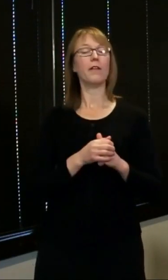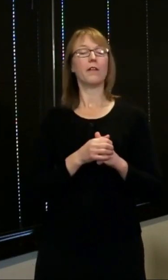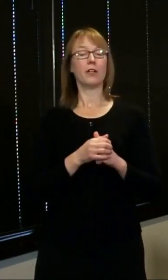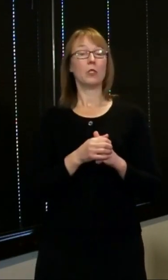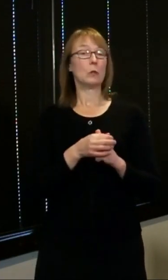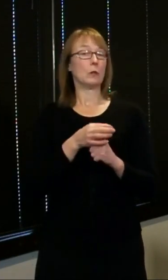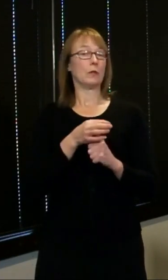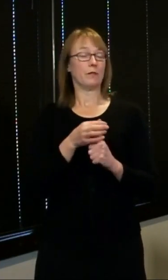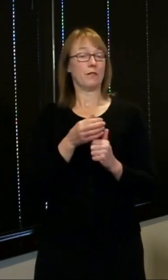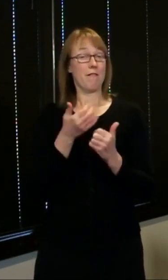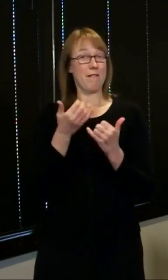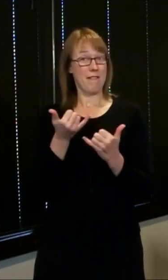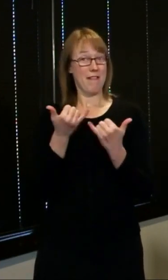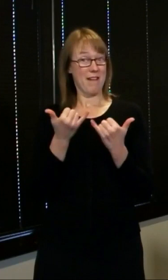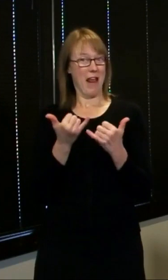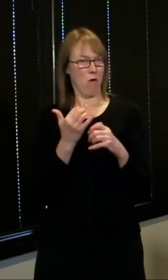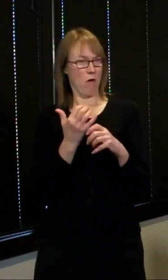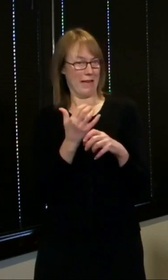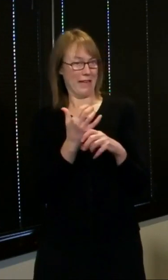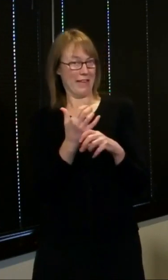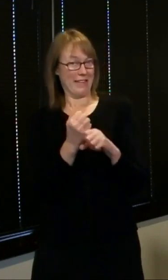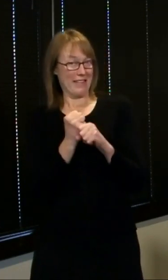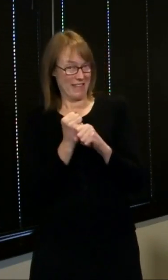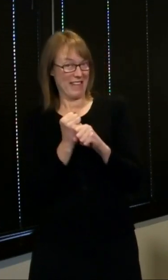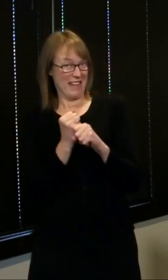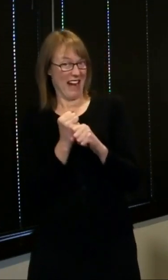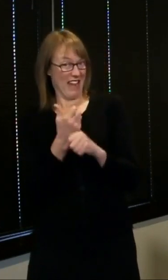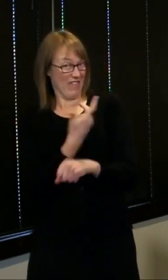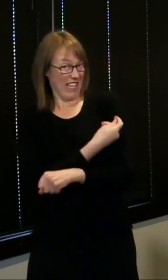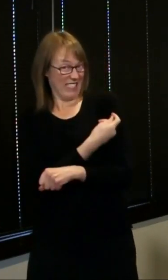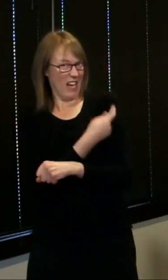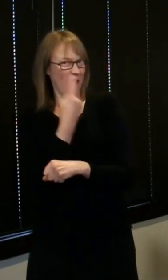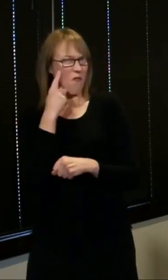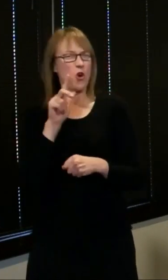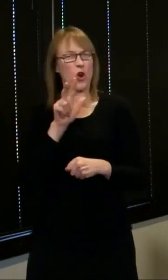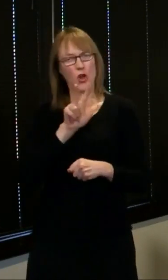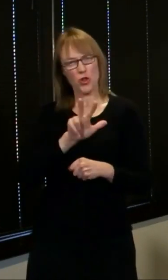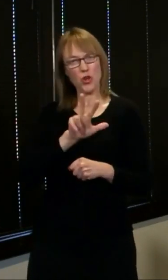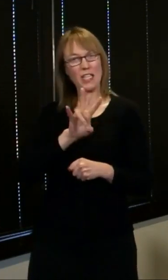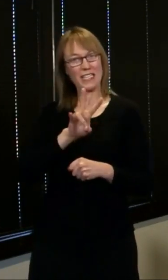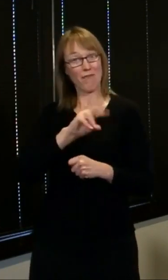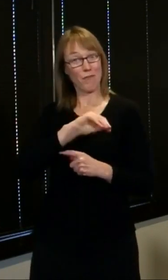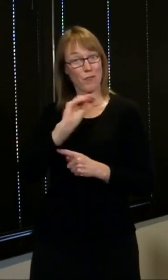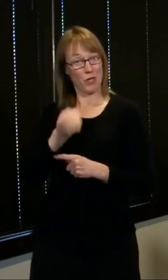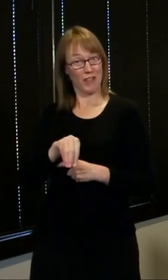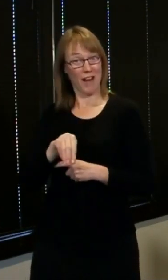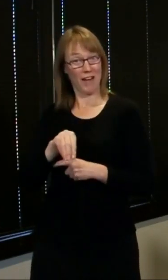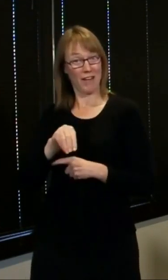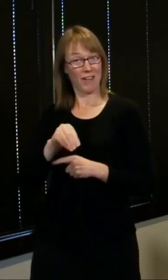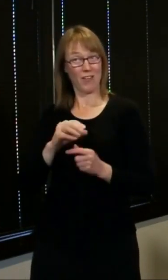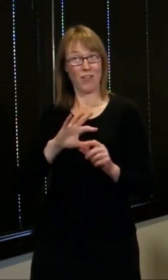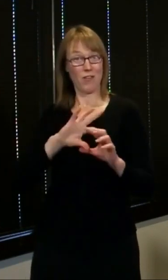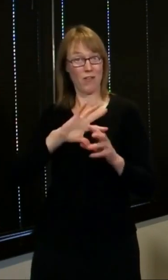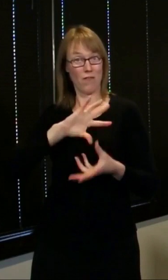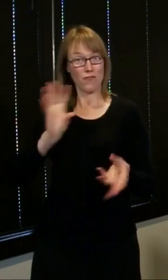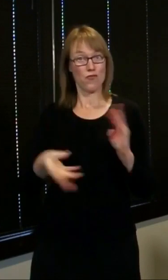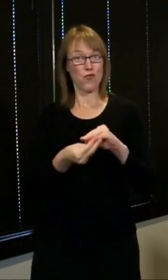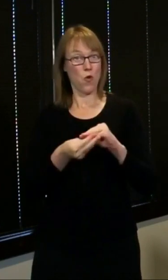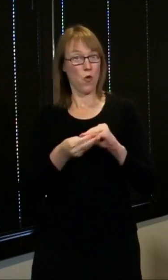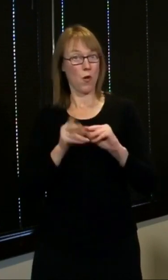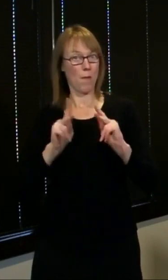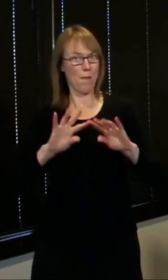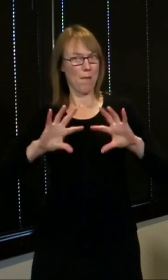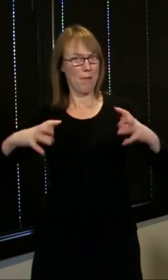37% of the population that I've talked about. And so you can see the doses going from that 15.6 to that